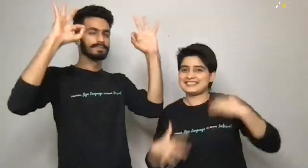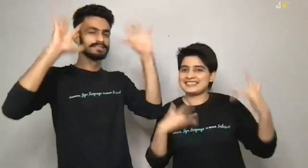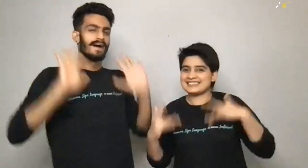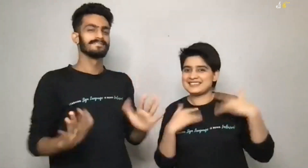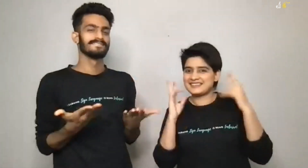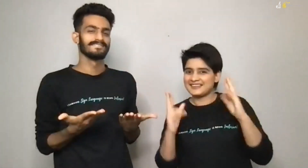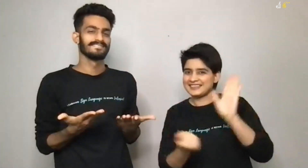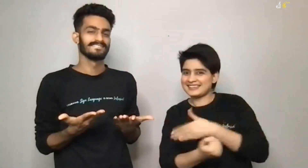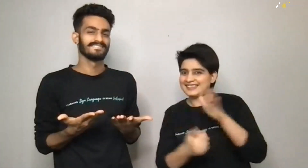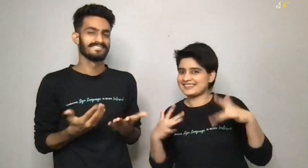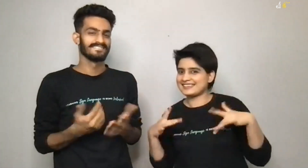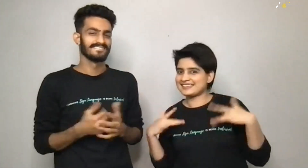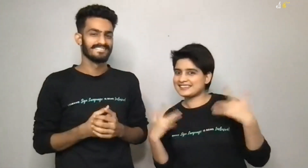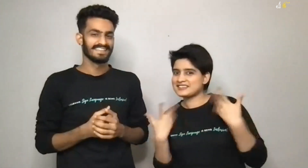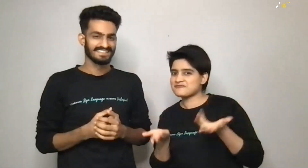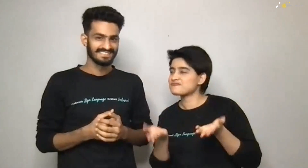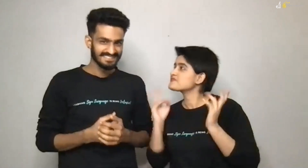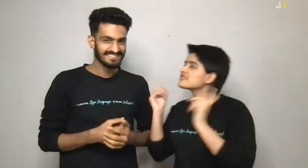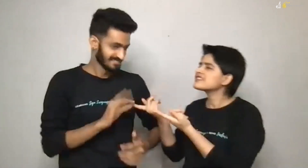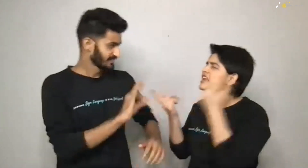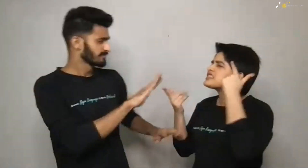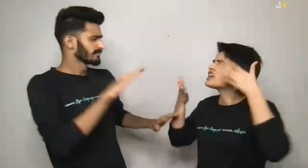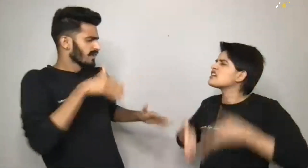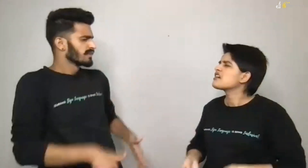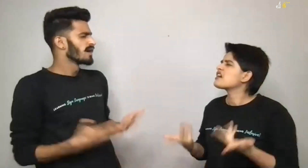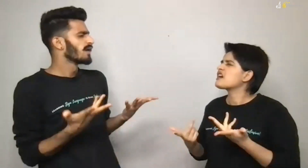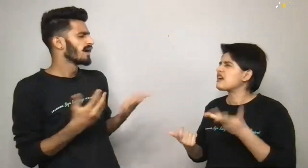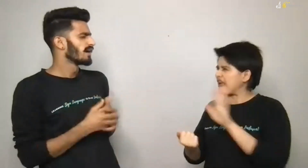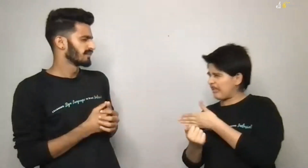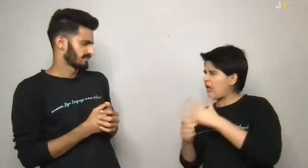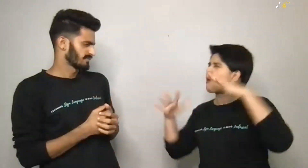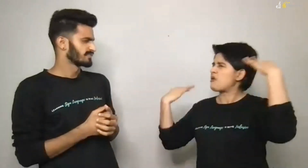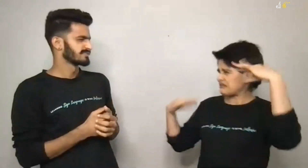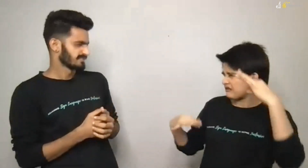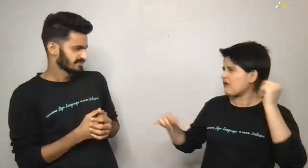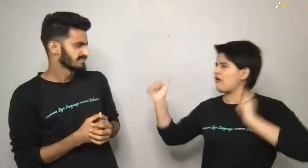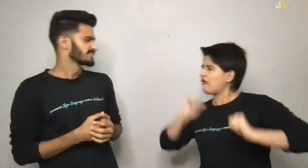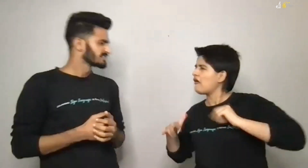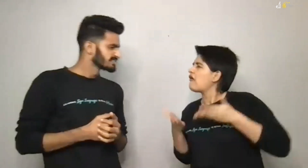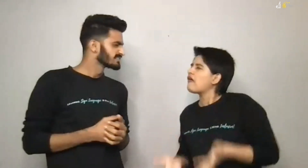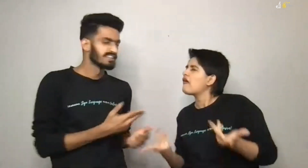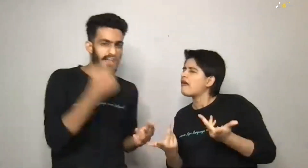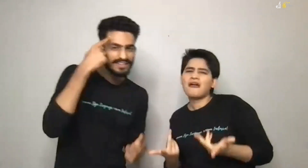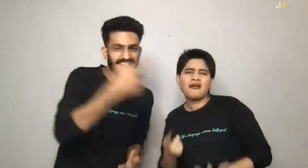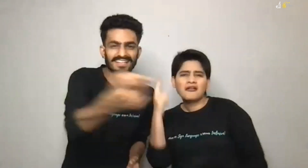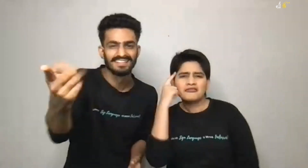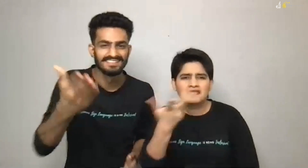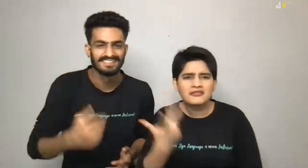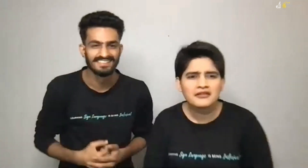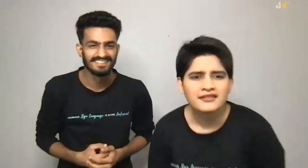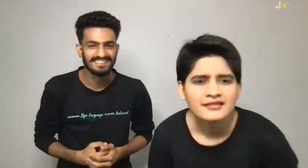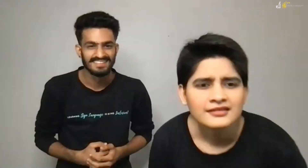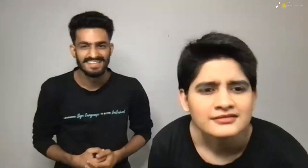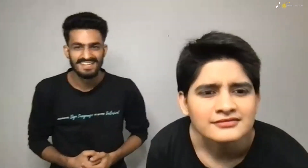Yeah, see, everyone's turning their video on. Great. What are we going to do about it? Are we going to dance or do some